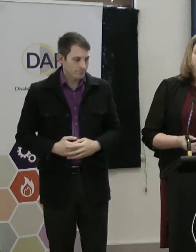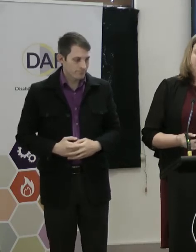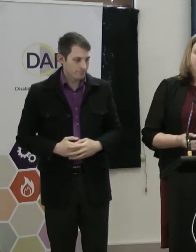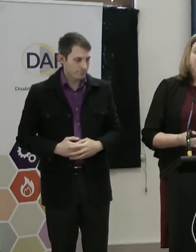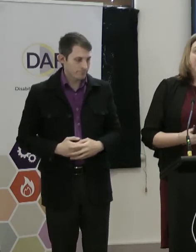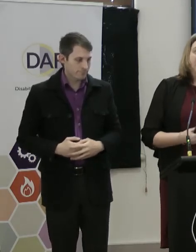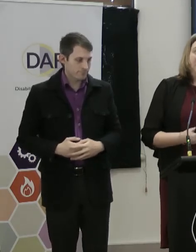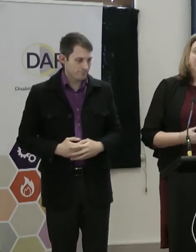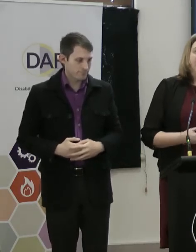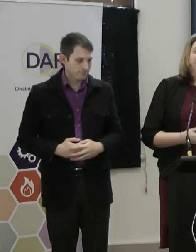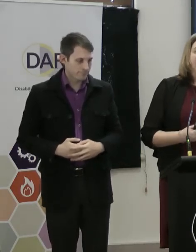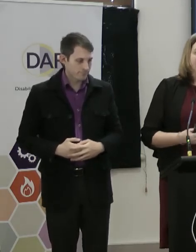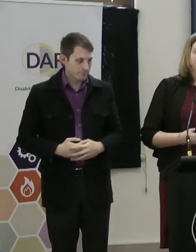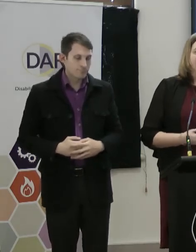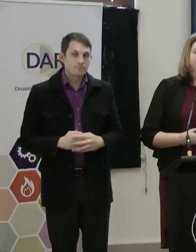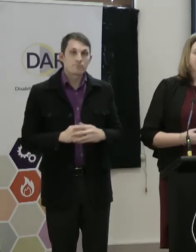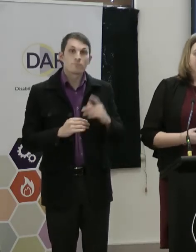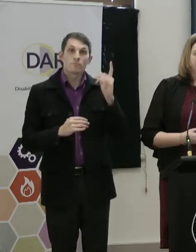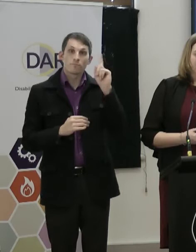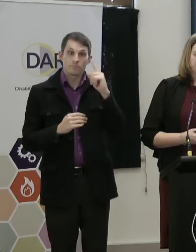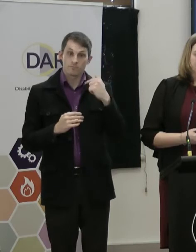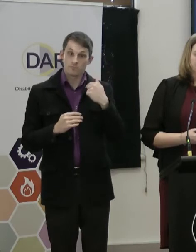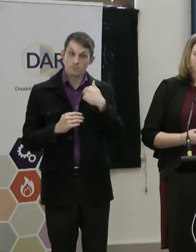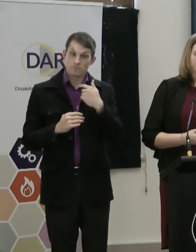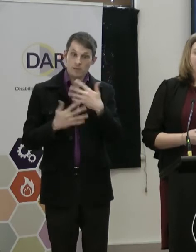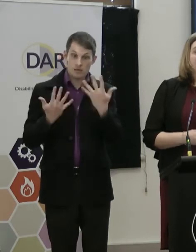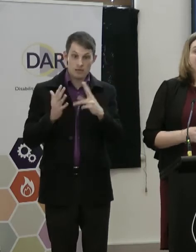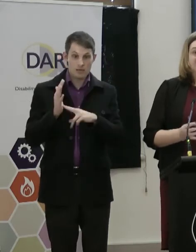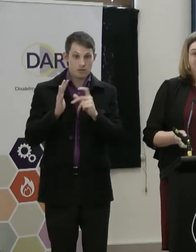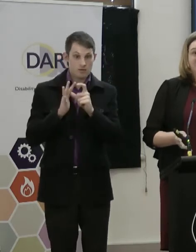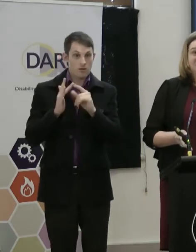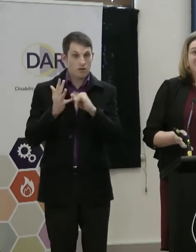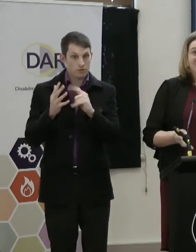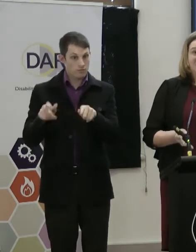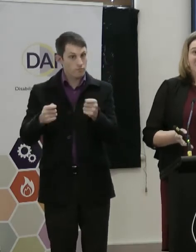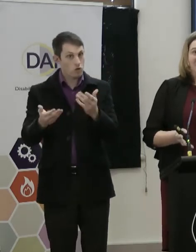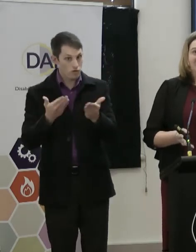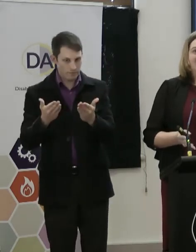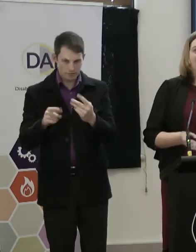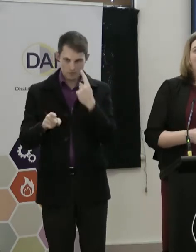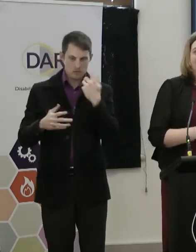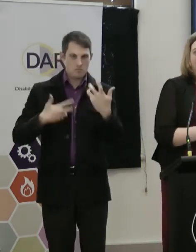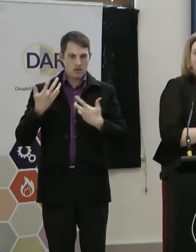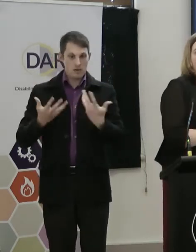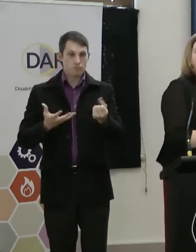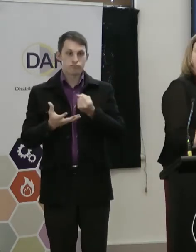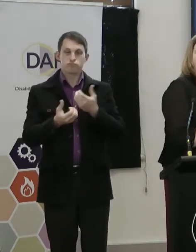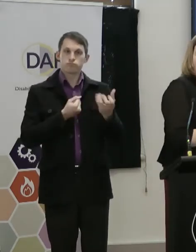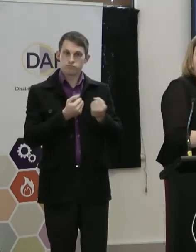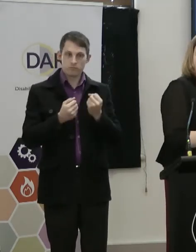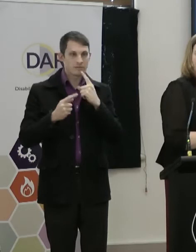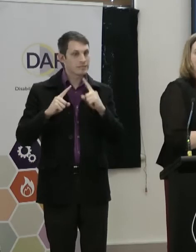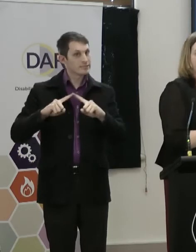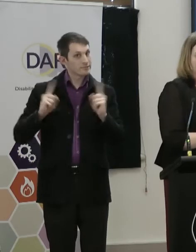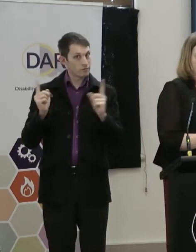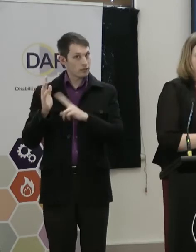What we deal with is complaints about NDIS service providers. We are different to the NDIA, who deal with issues about